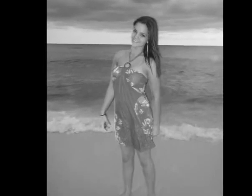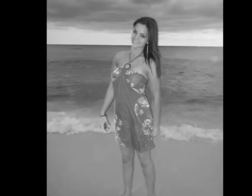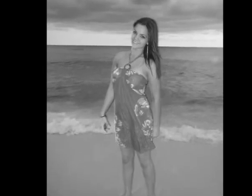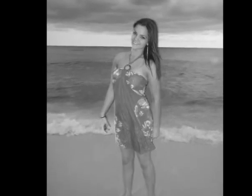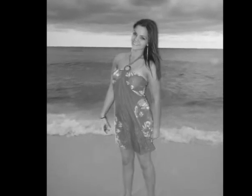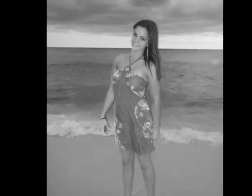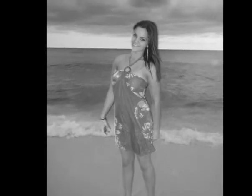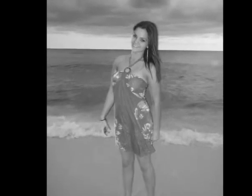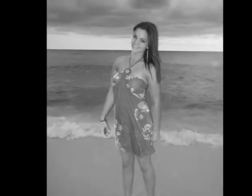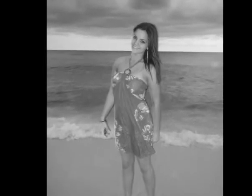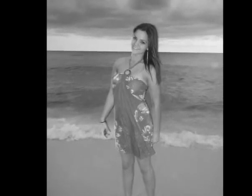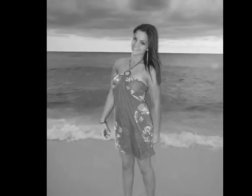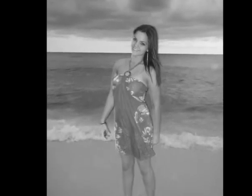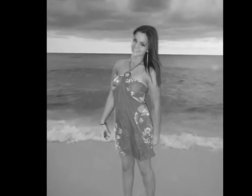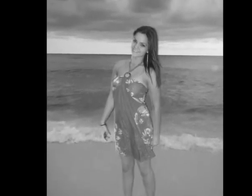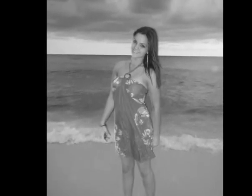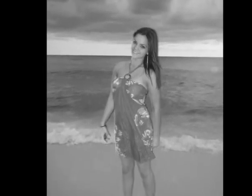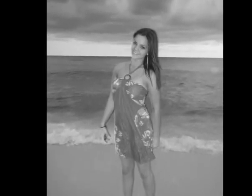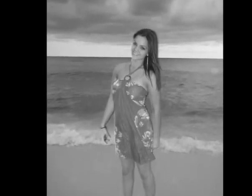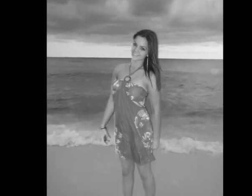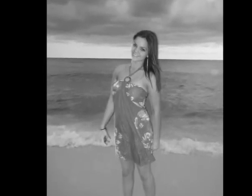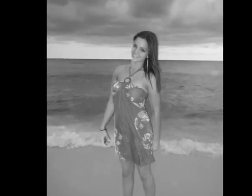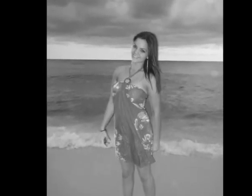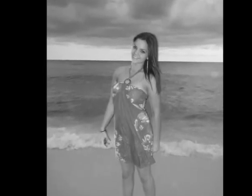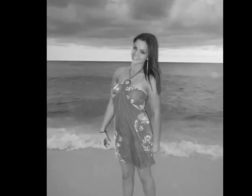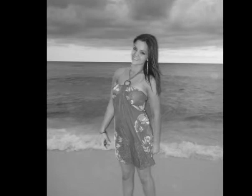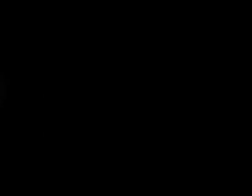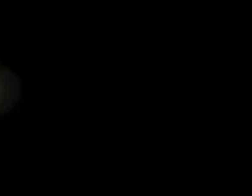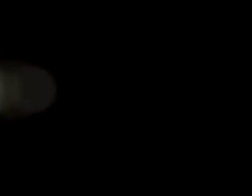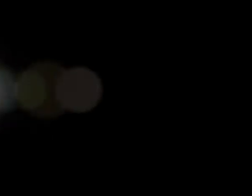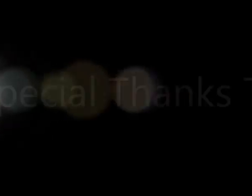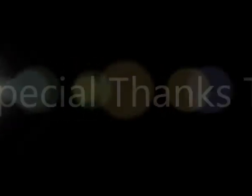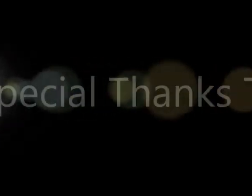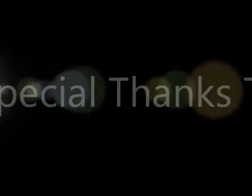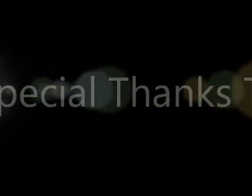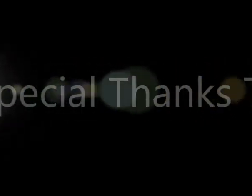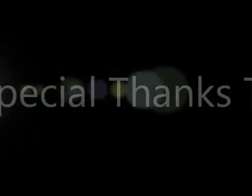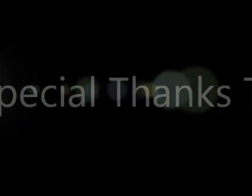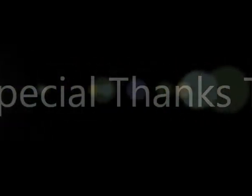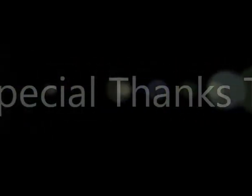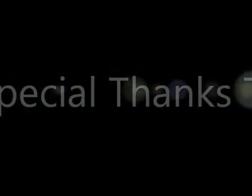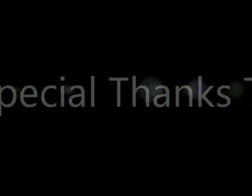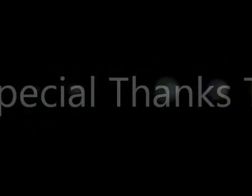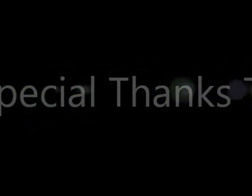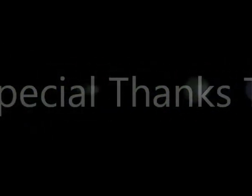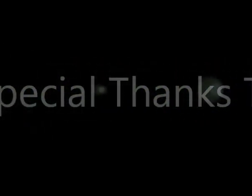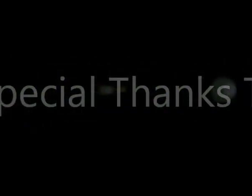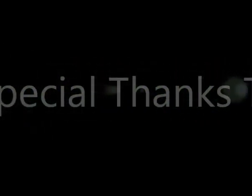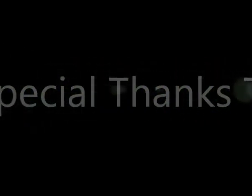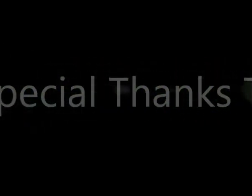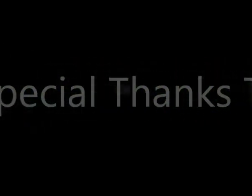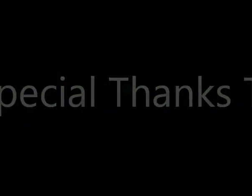Memory laid up in the headlights It's got me reminiscing on the good times